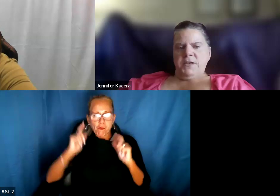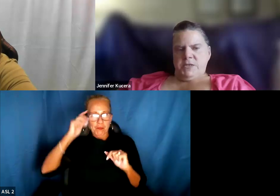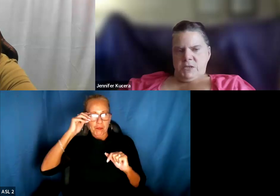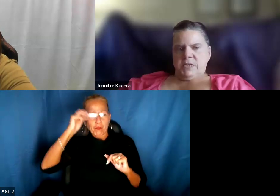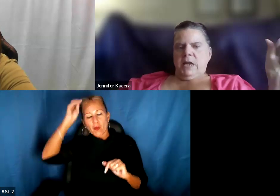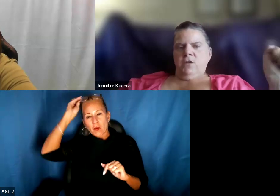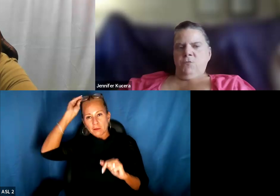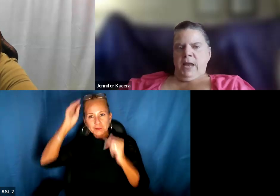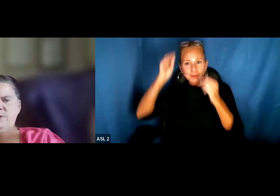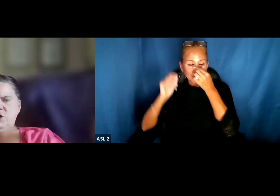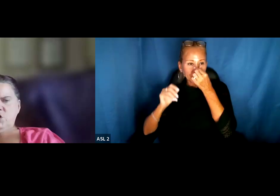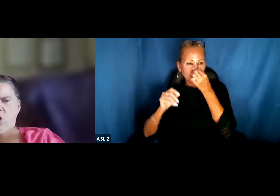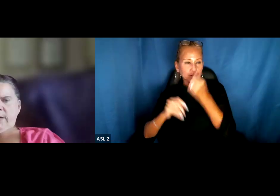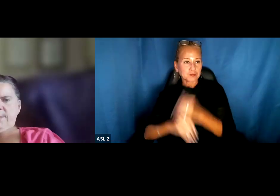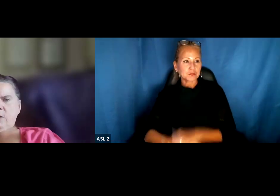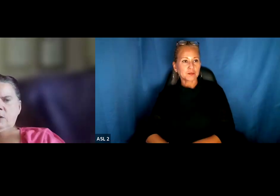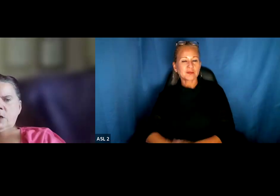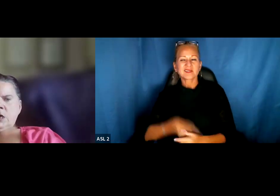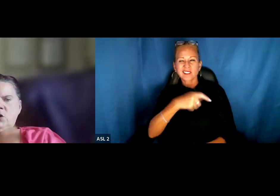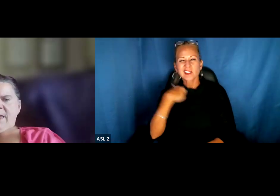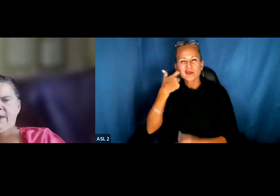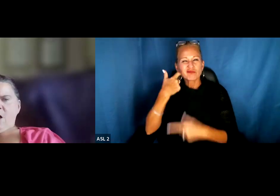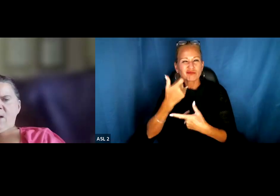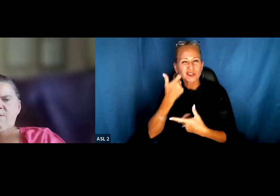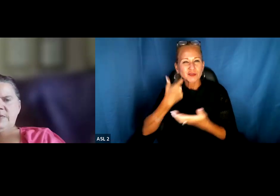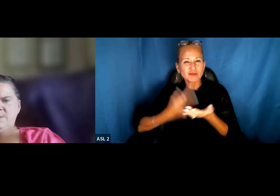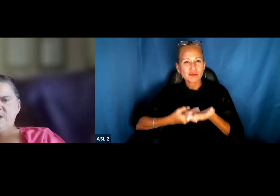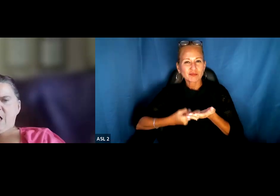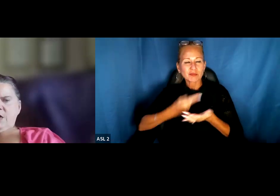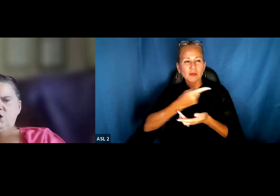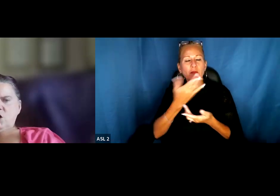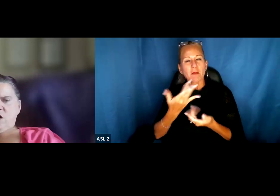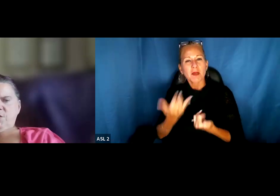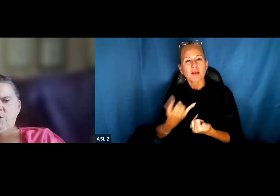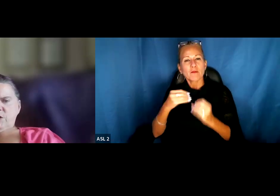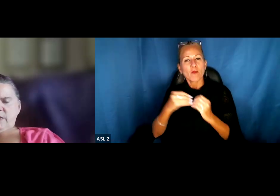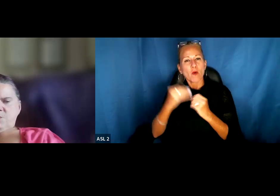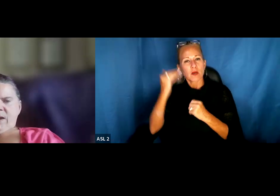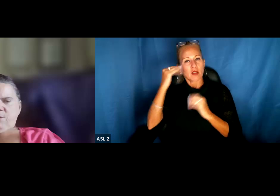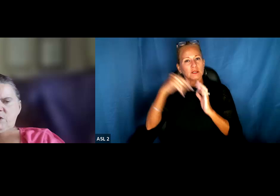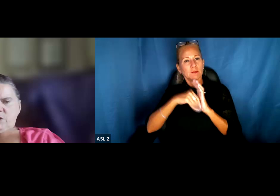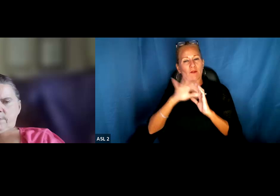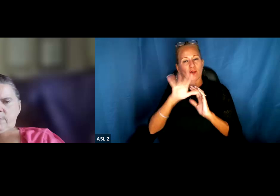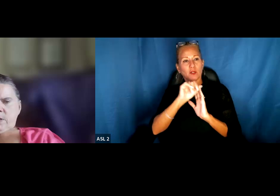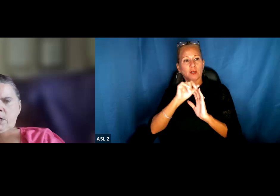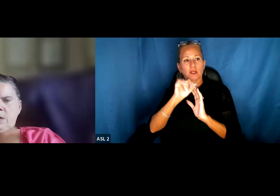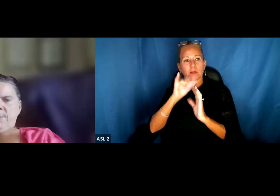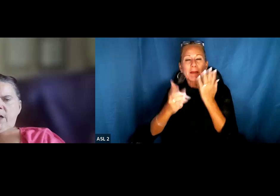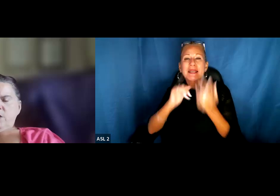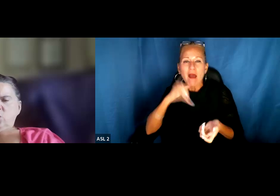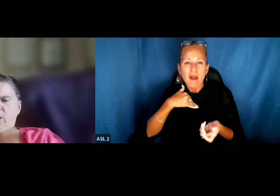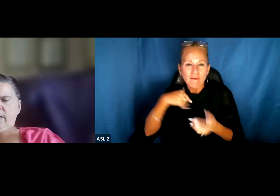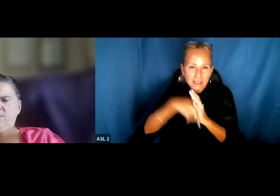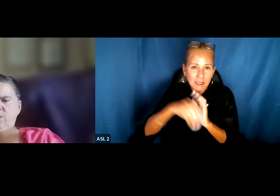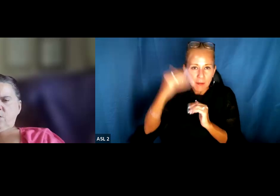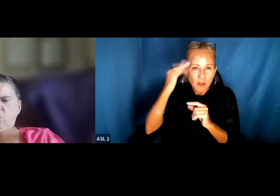So this is kind of what I was just talking about. You may now have a deep knowledge of your state's waiver system, but